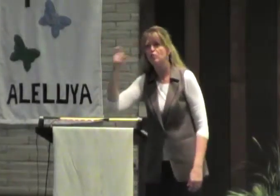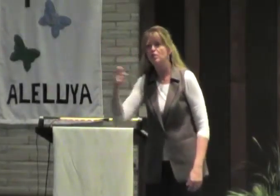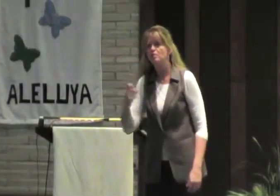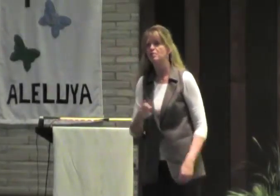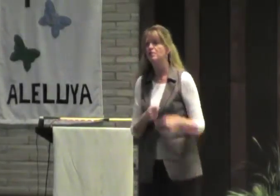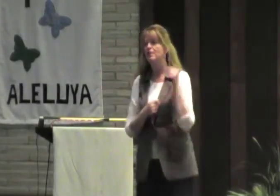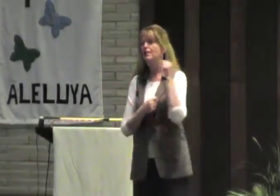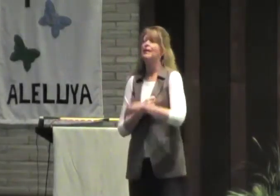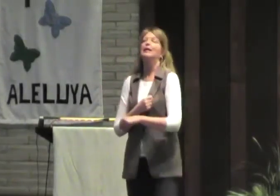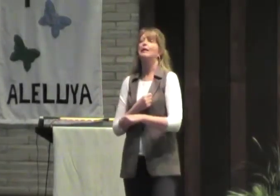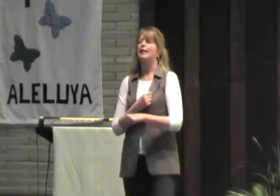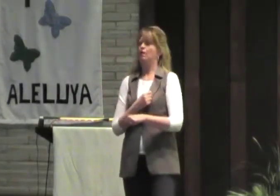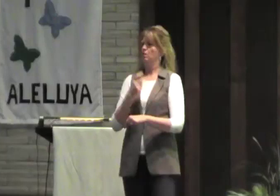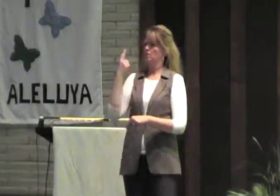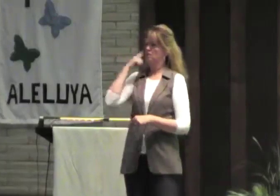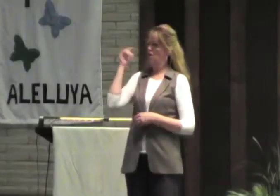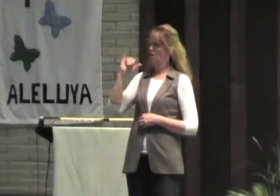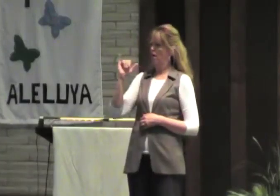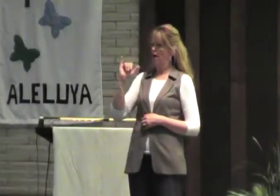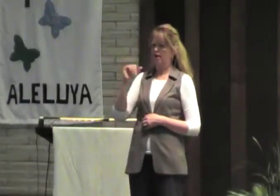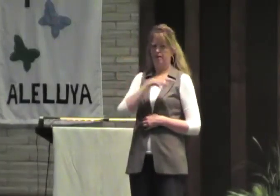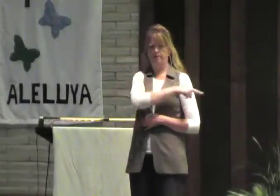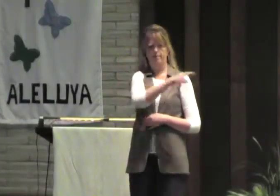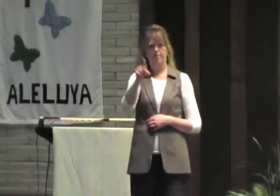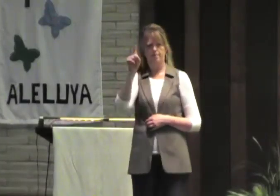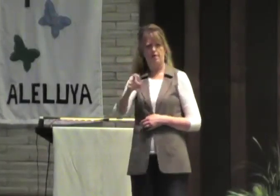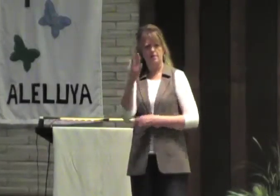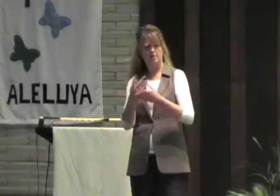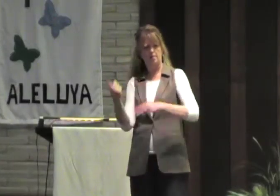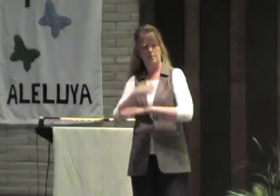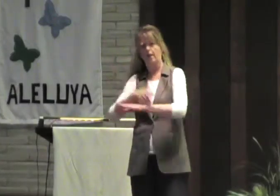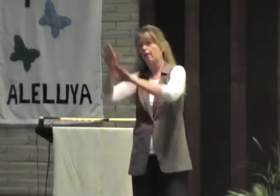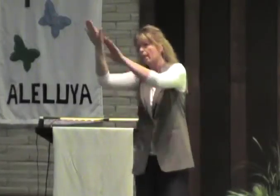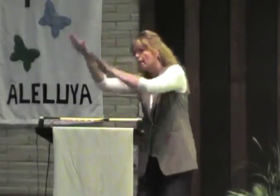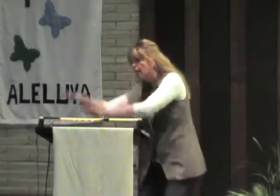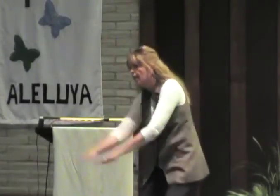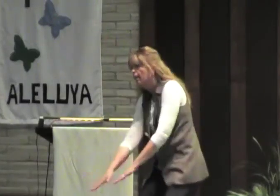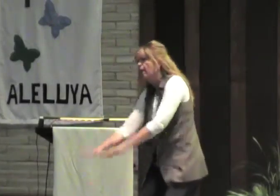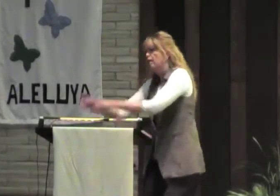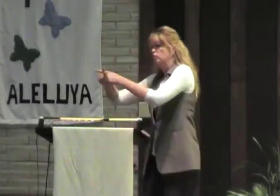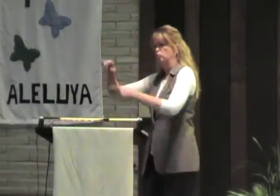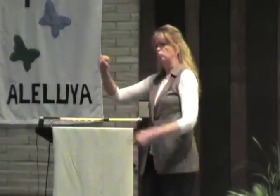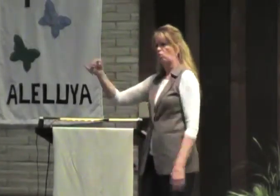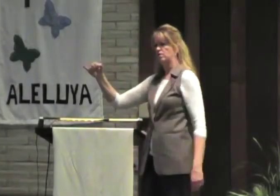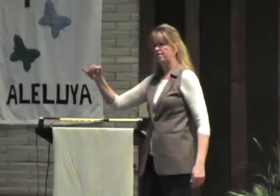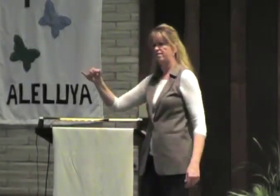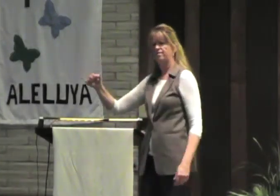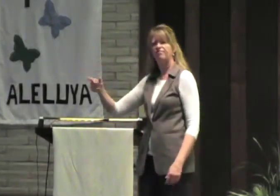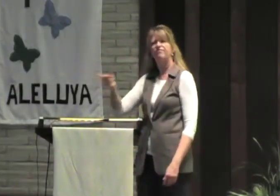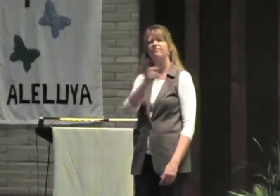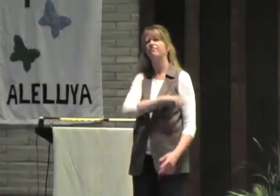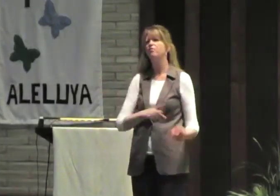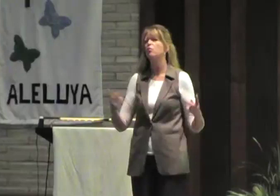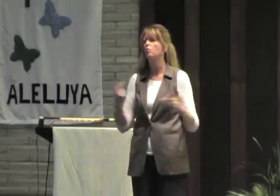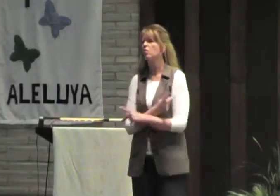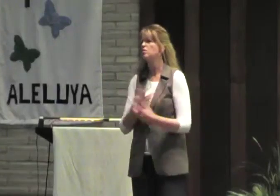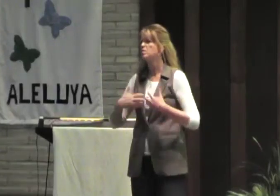was explaining a dream. And it sounded like he said something about that they were all bowing